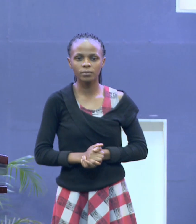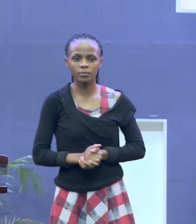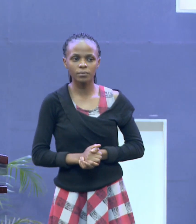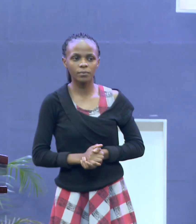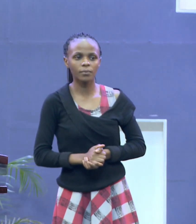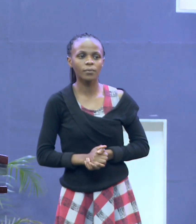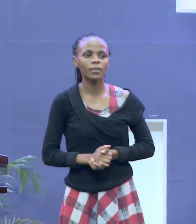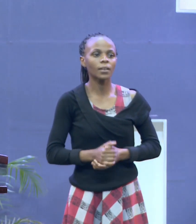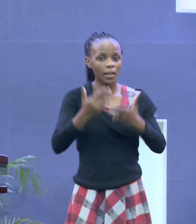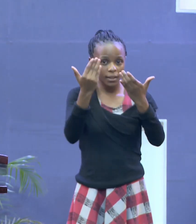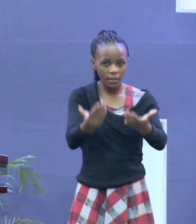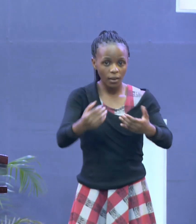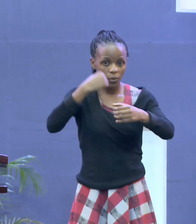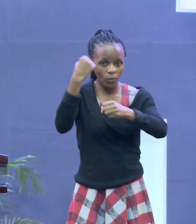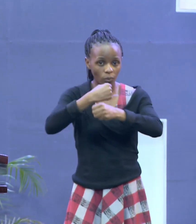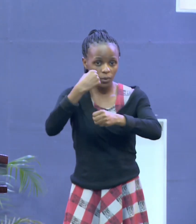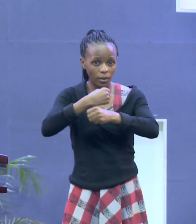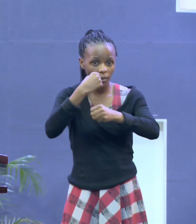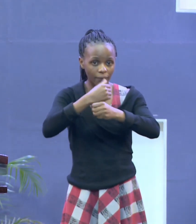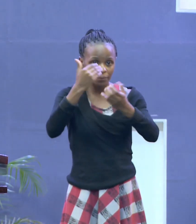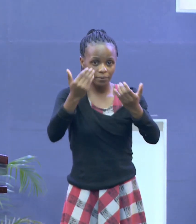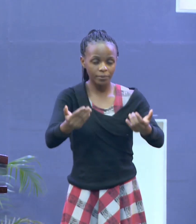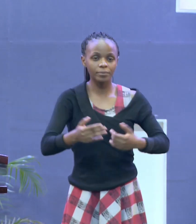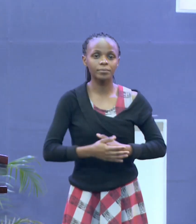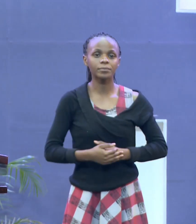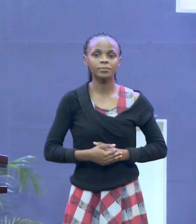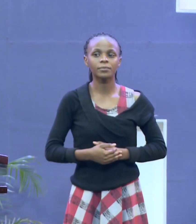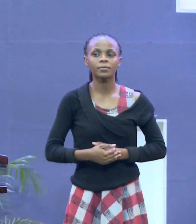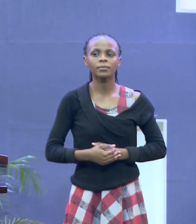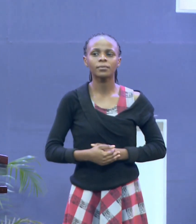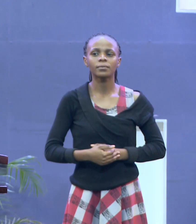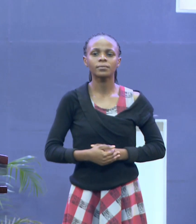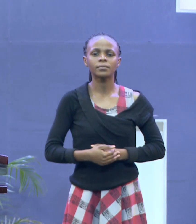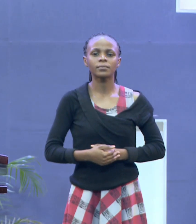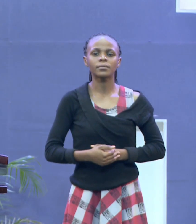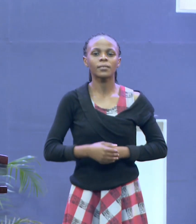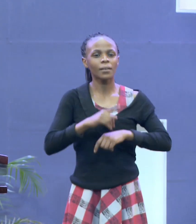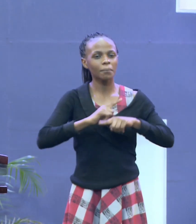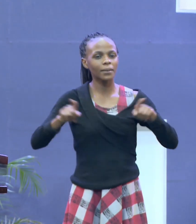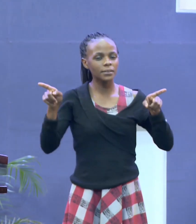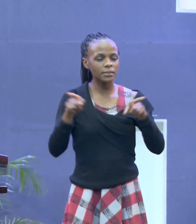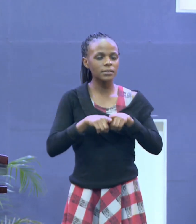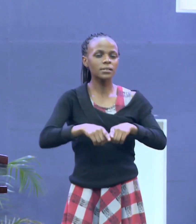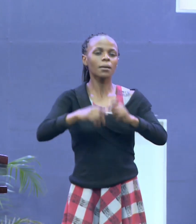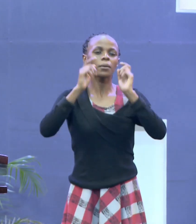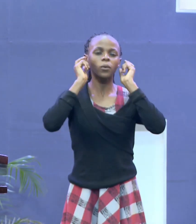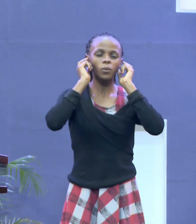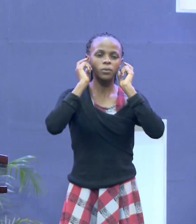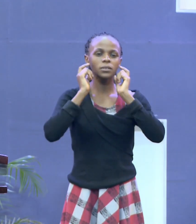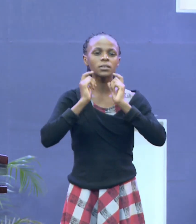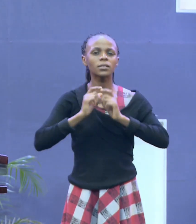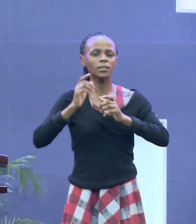Abali ku mirimu esaawa zino. Those who are at work at this moment. Naye nga earphones mwe ziri matu. But you have